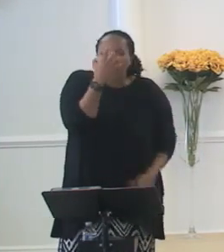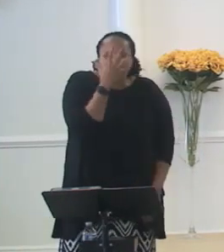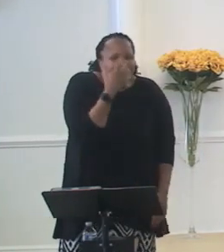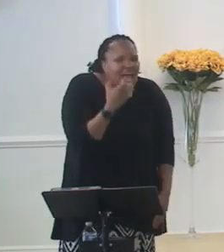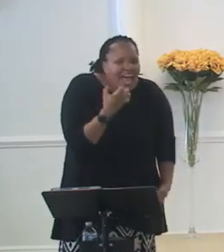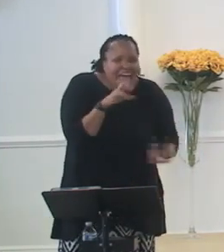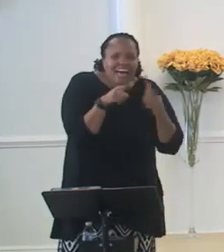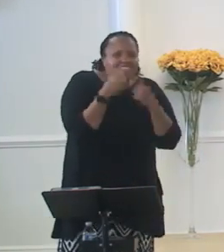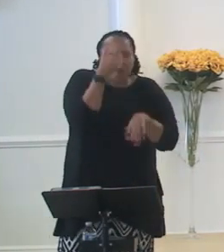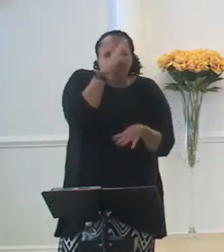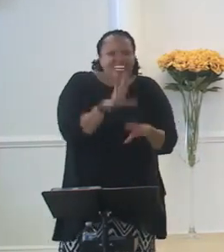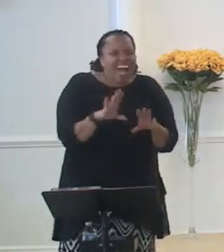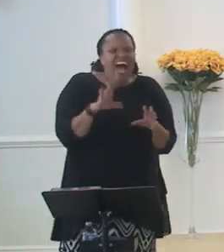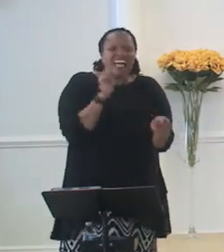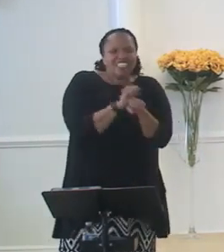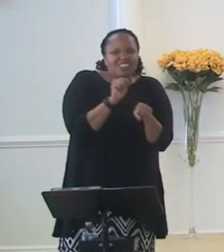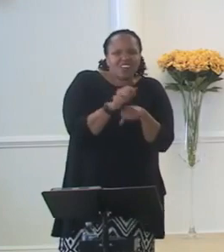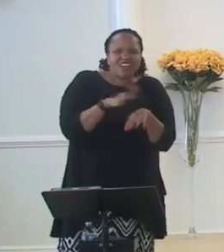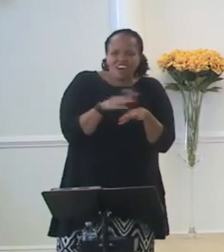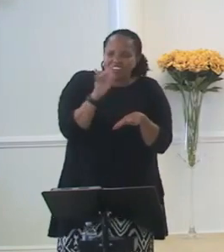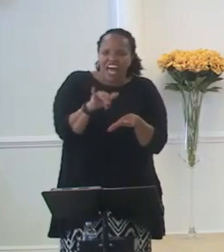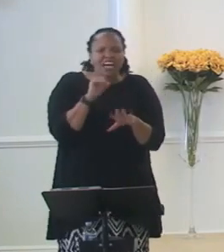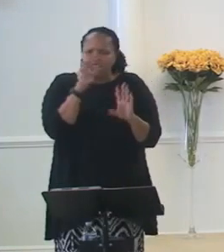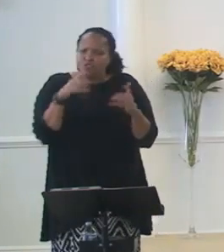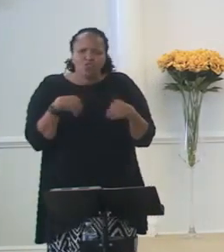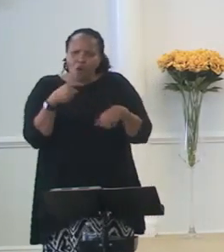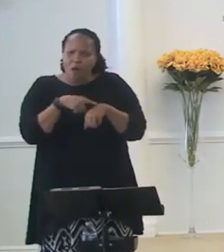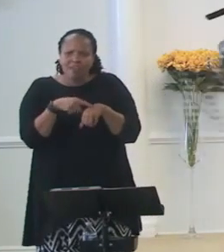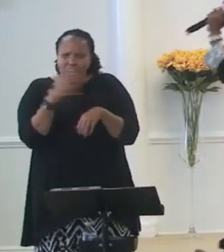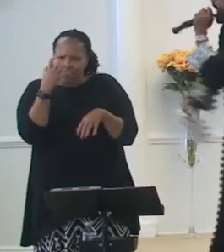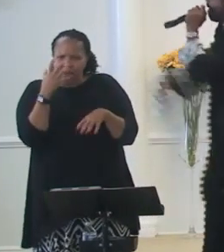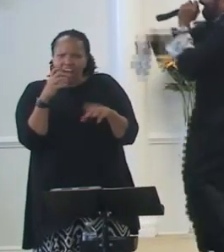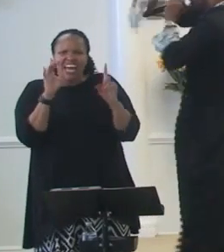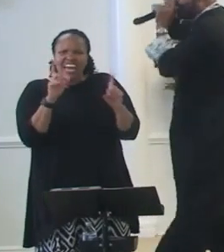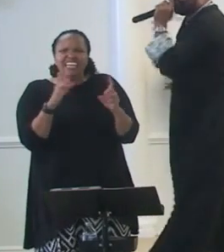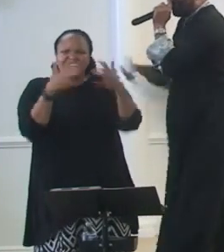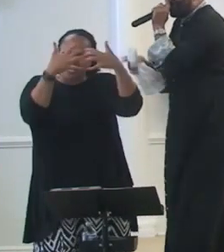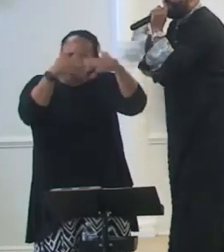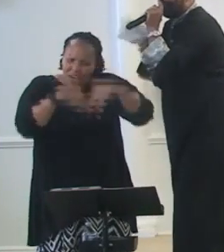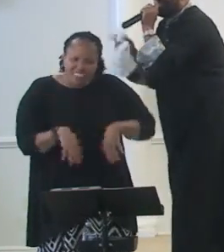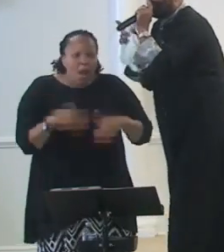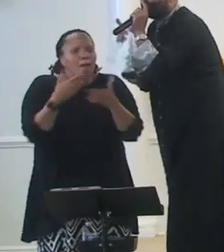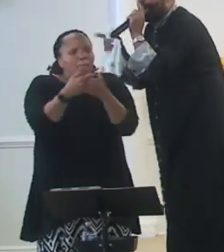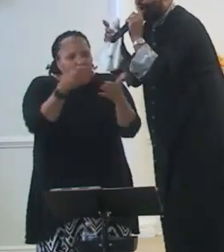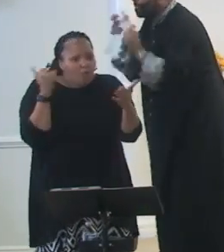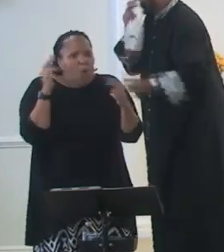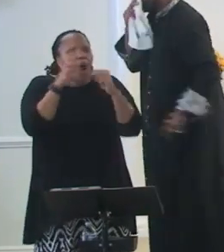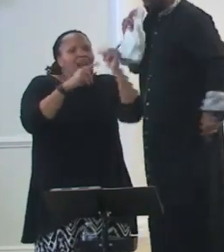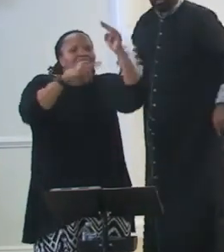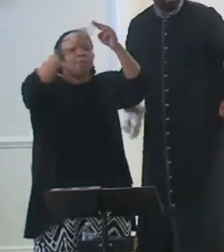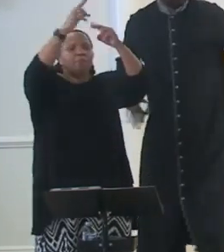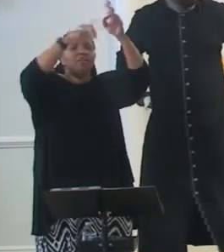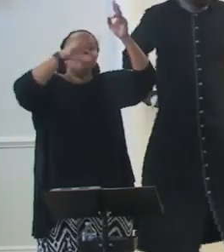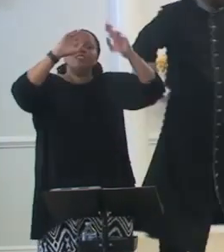God is working on it. It's a time for this. When God has to break down before he builds up.